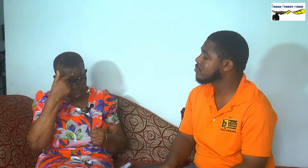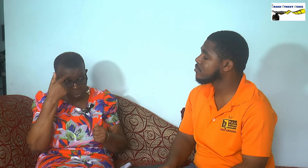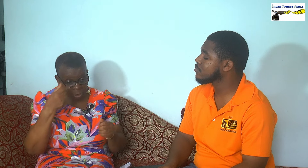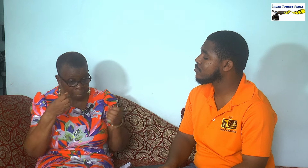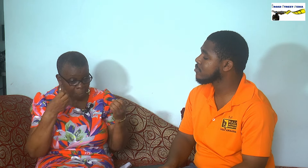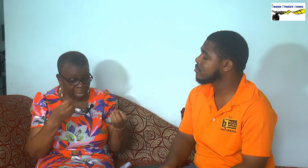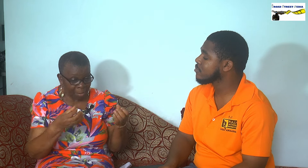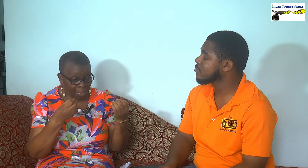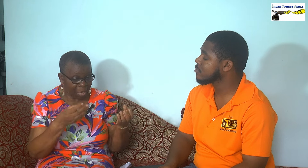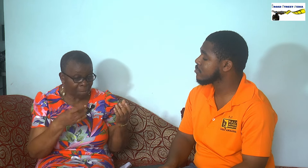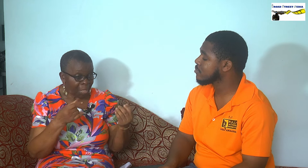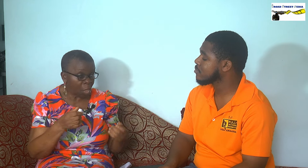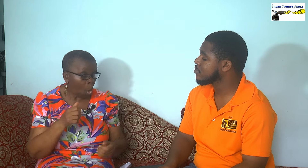because many